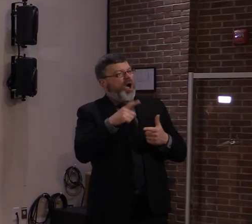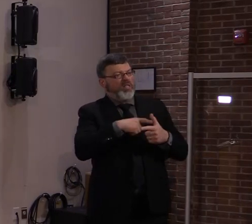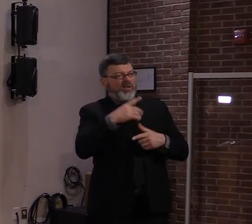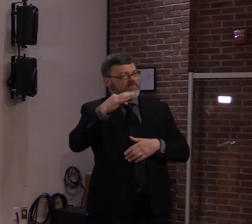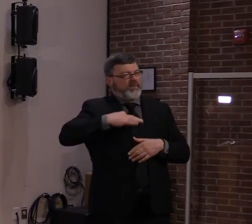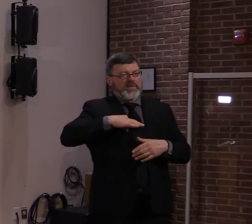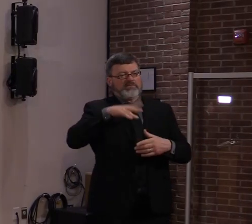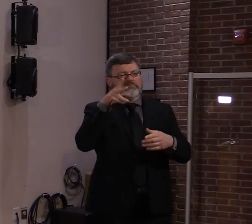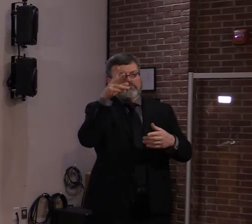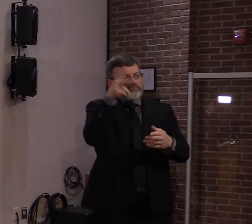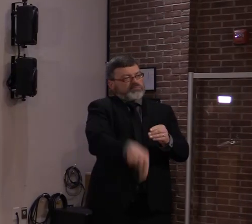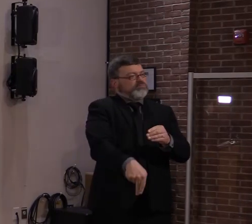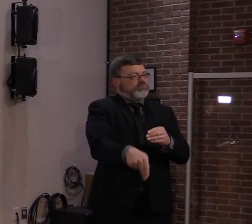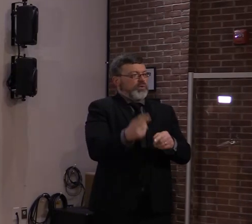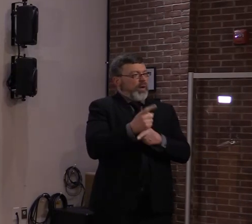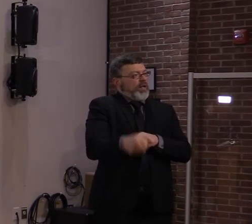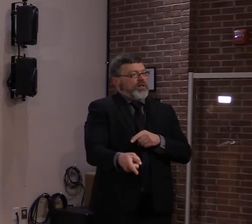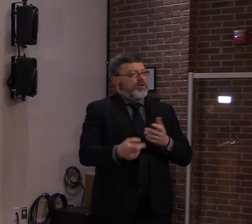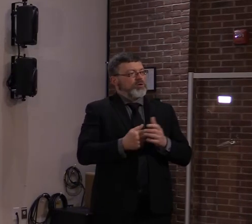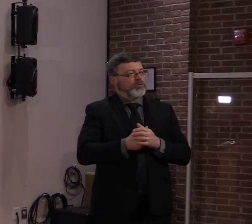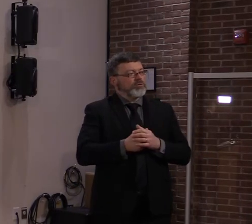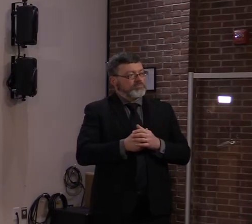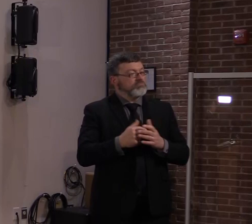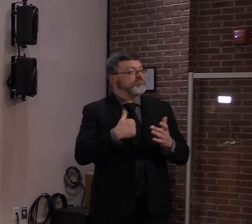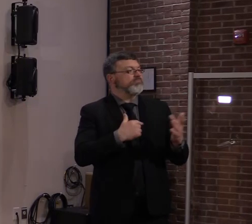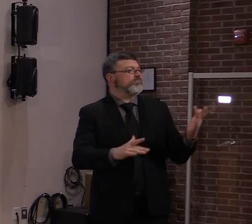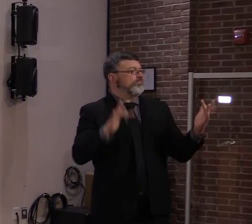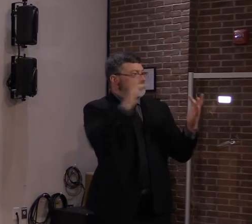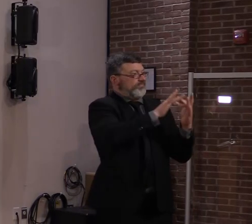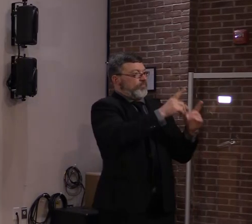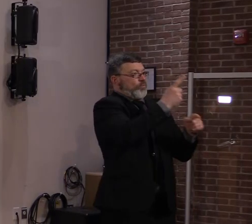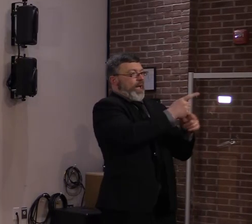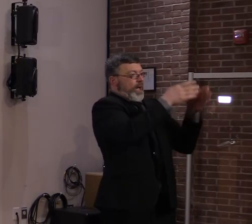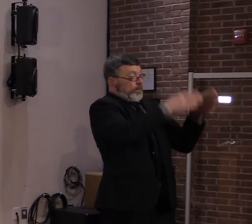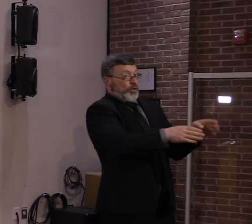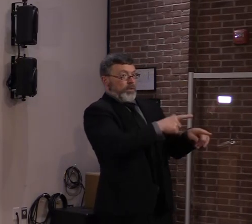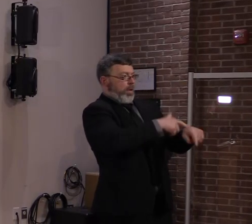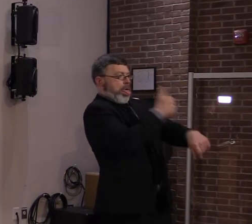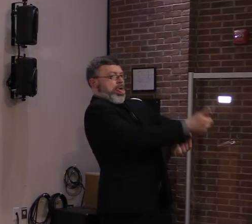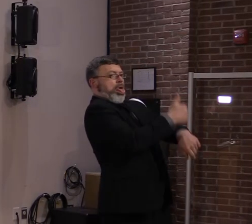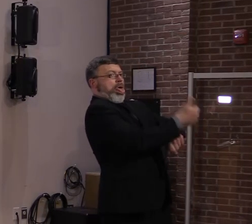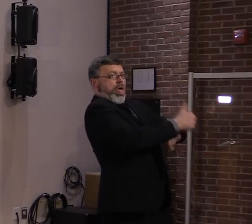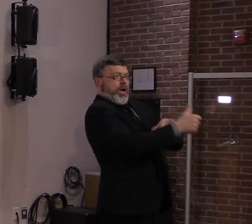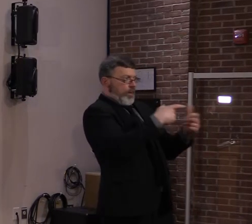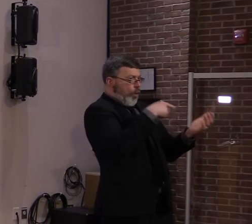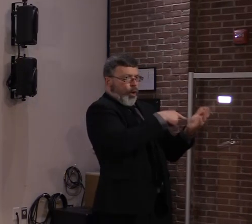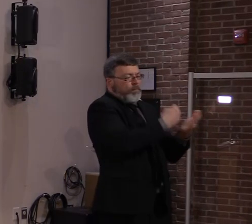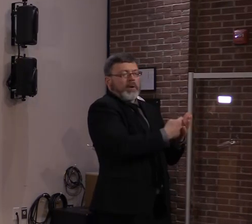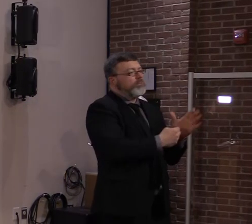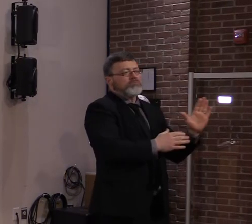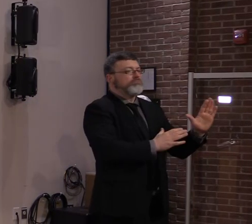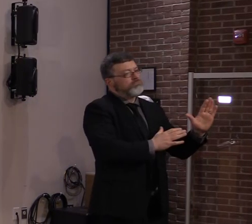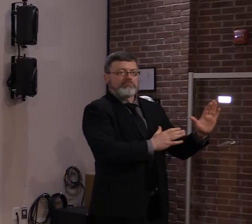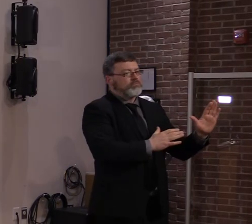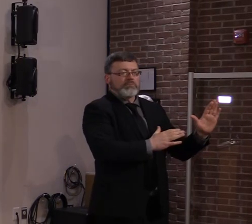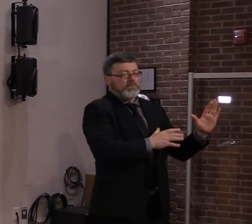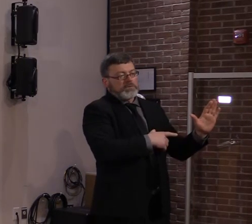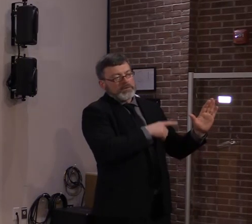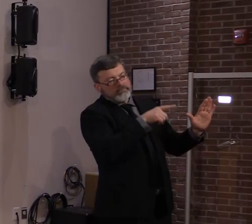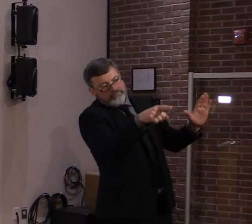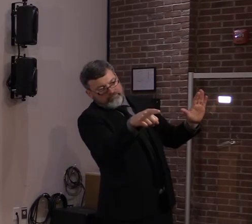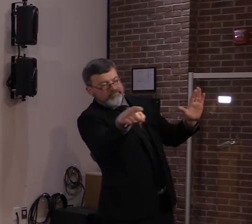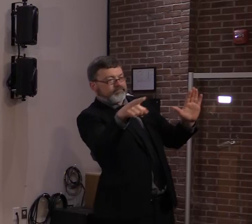stolen identity, is not held liable for benefit payments that may have gone out the door. So